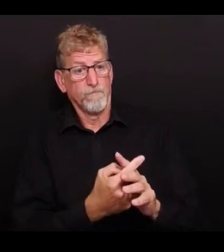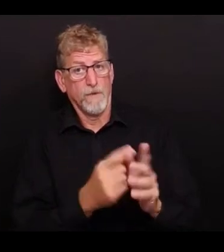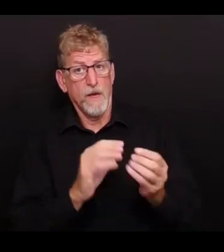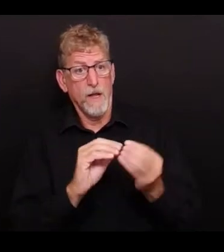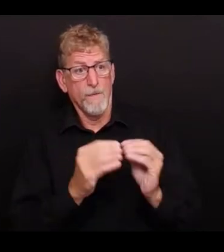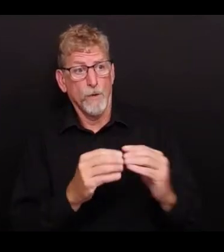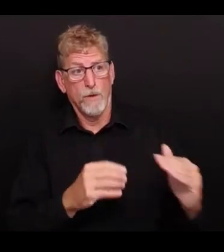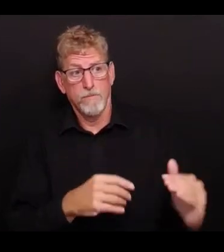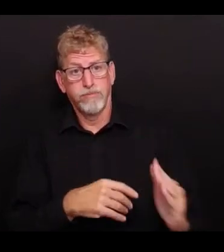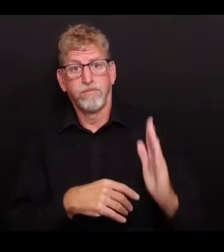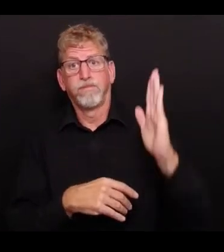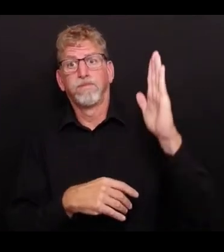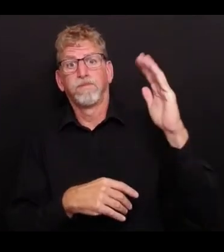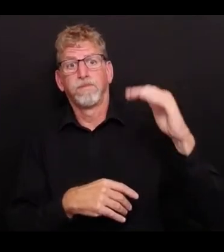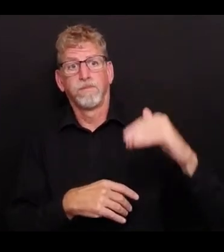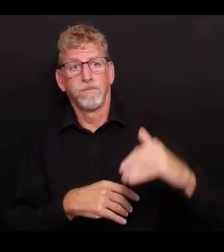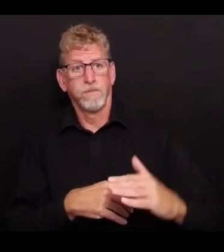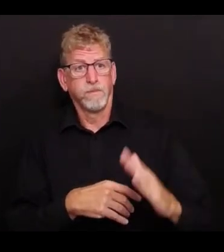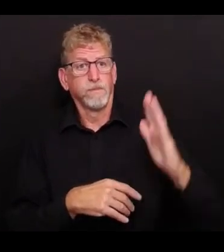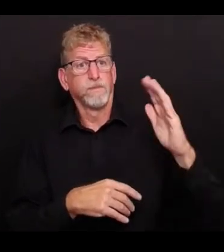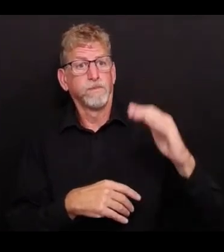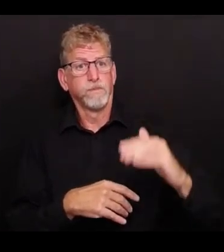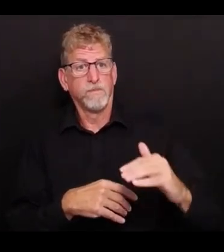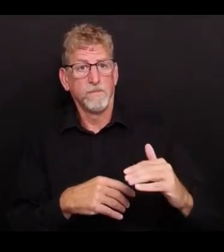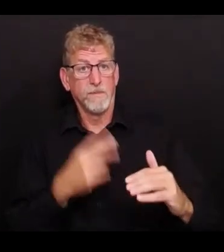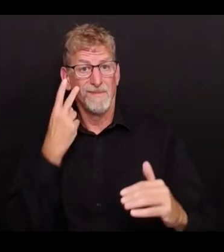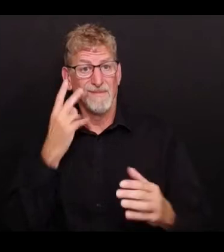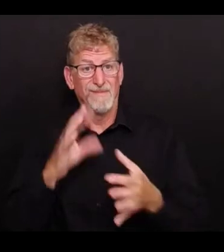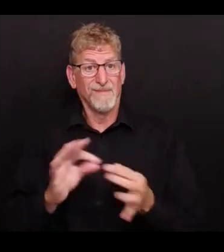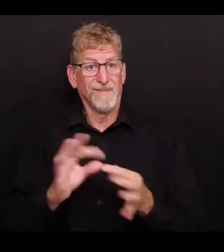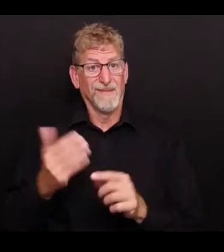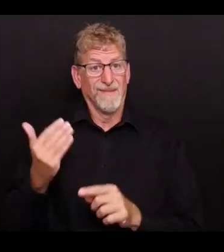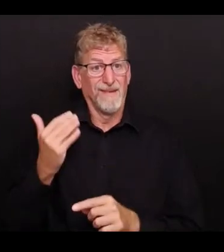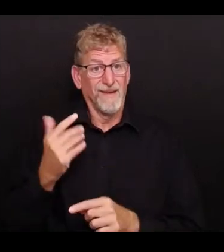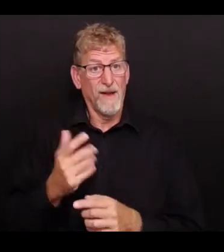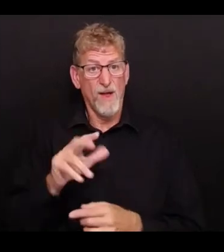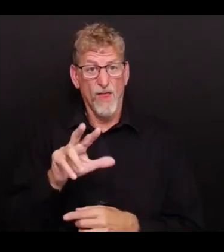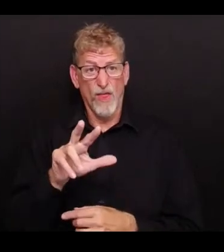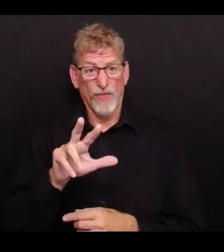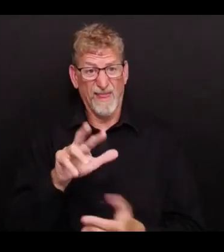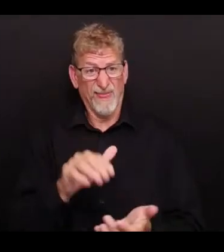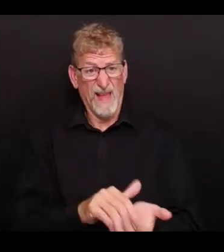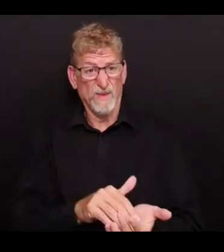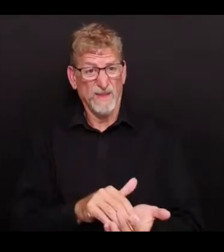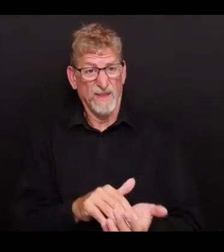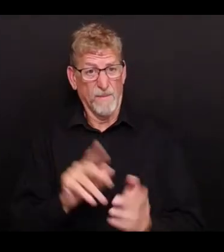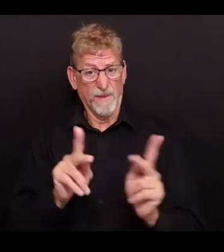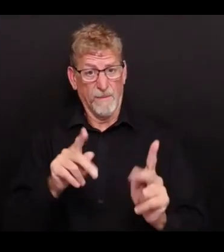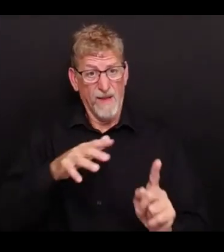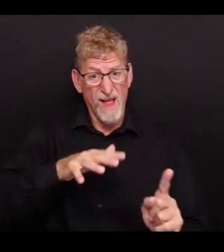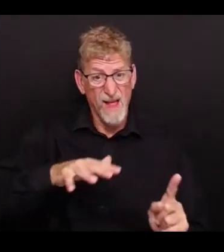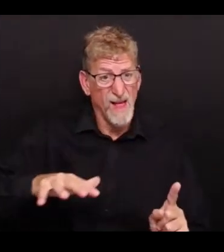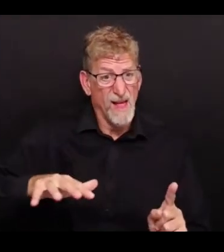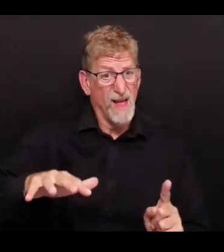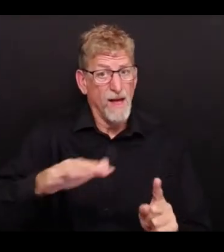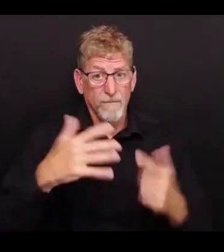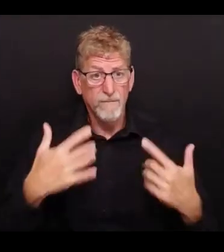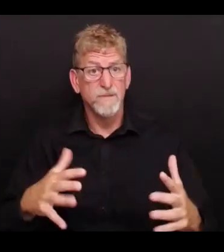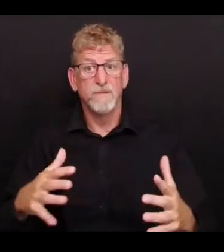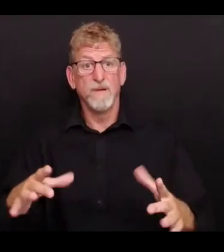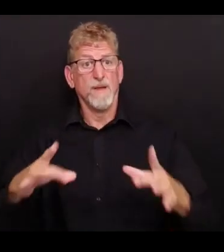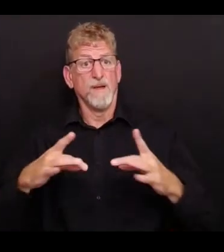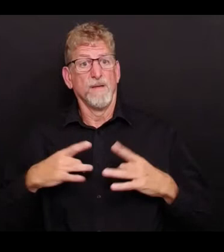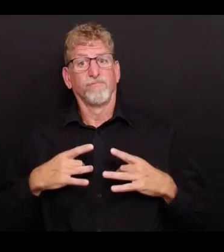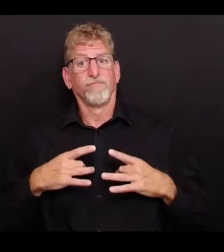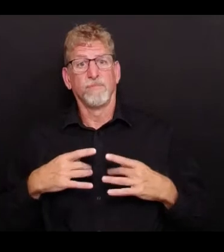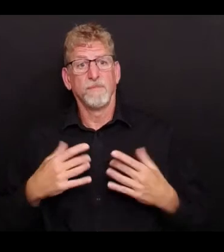saw news earlier this week that more than 3,000 people got vaccinated at the state fair. And our latest data show that just about